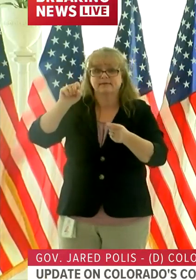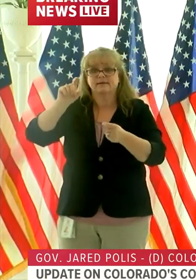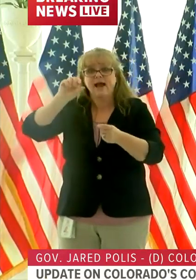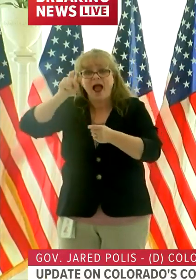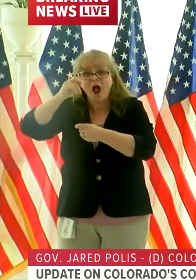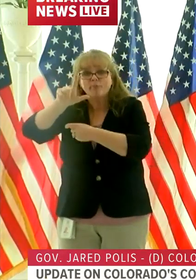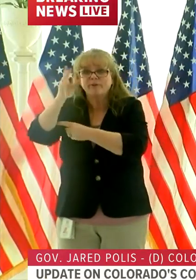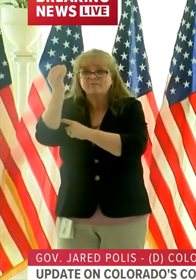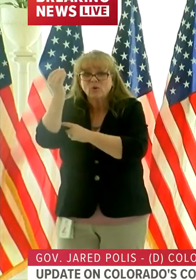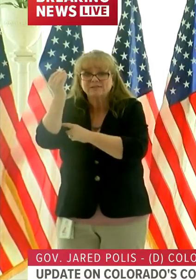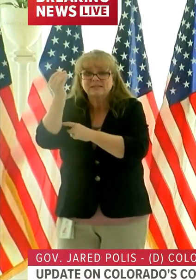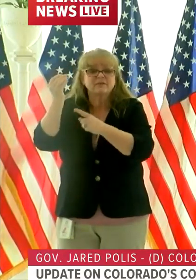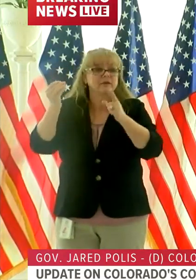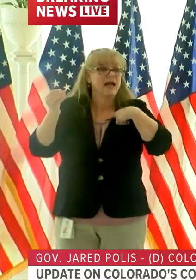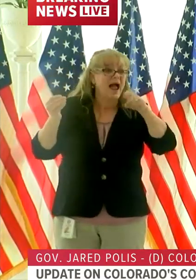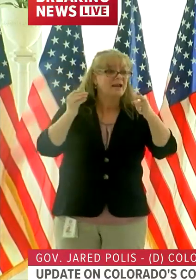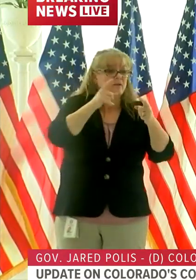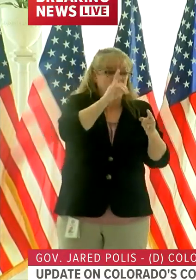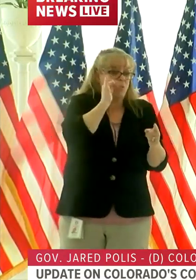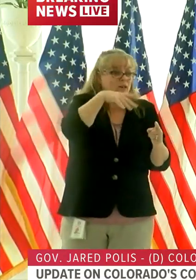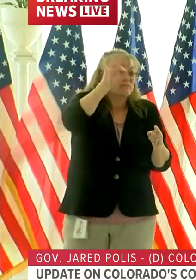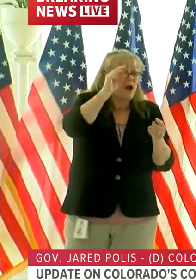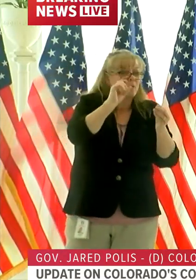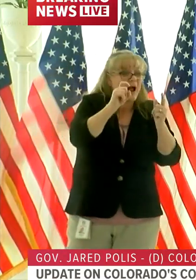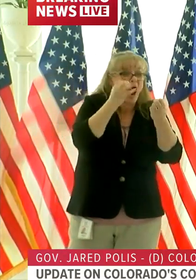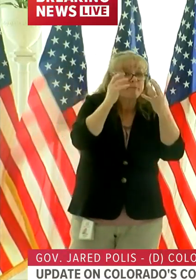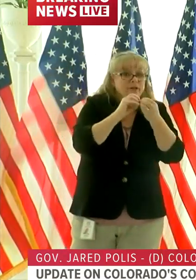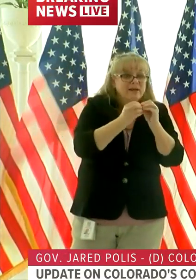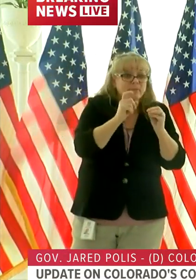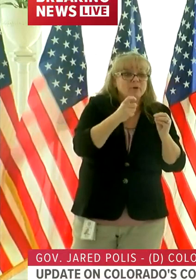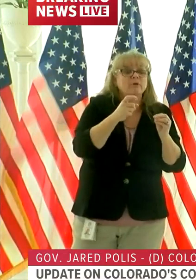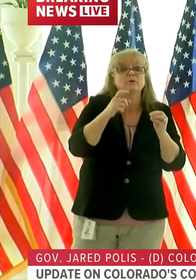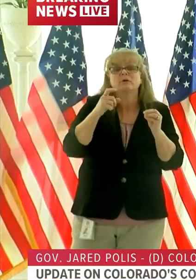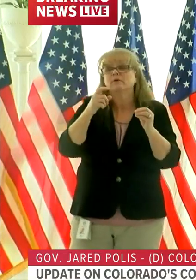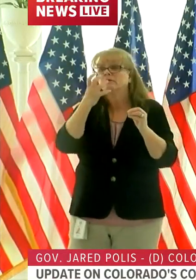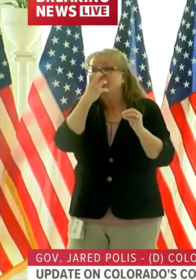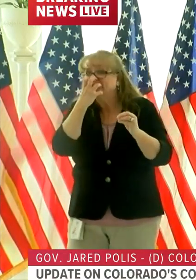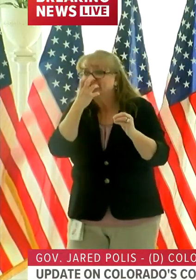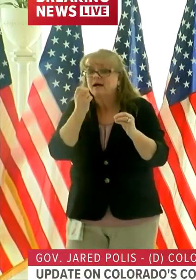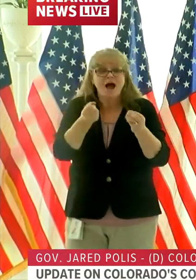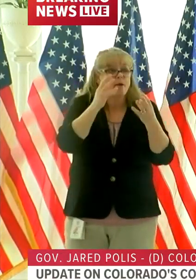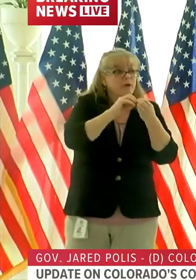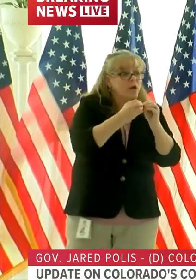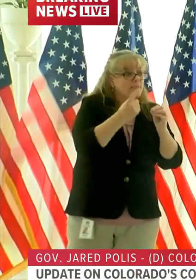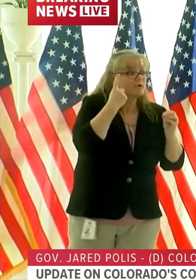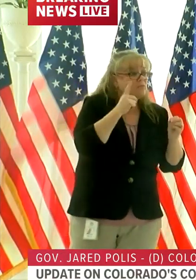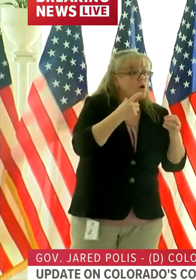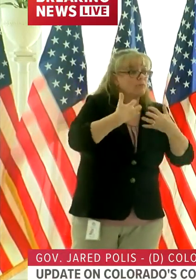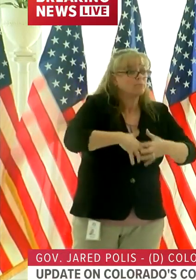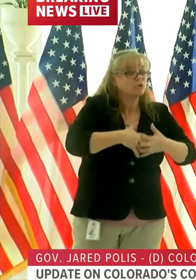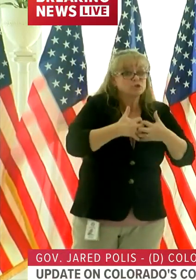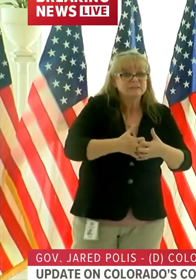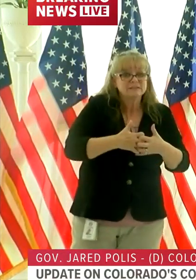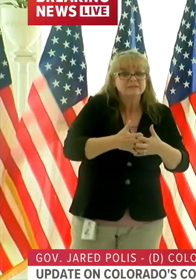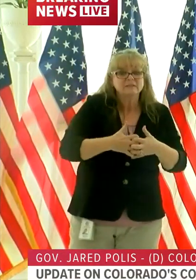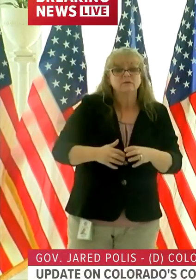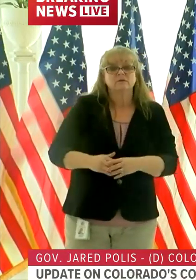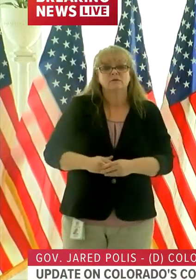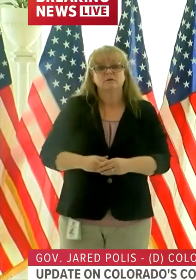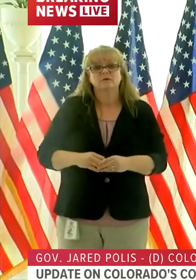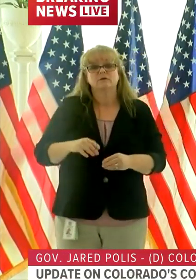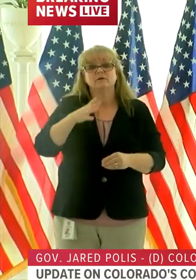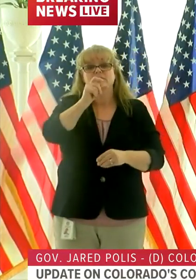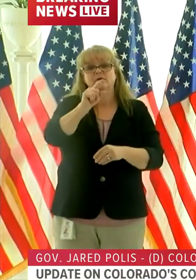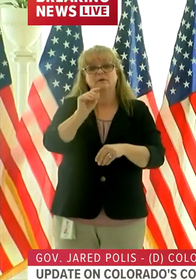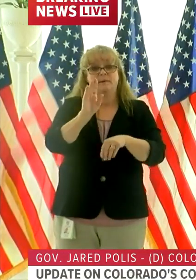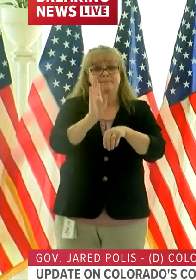arrive. This many ventilators, this location will arrive. But with both suppliers in the private sector as well as FEMA, what we